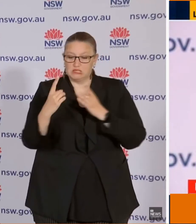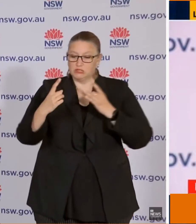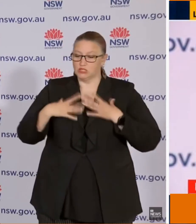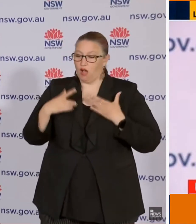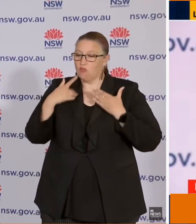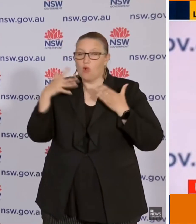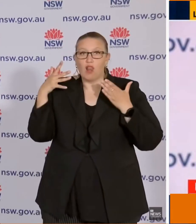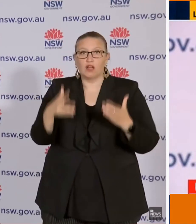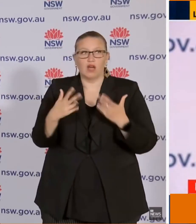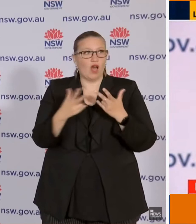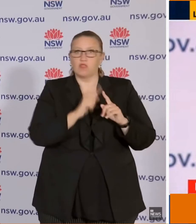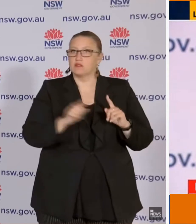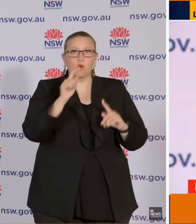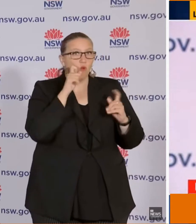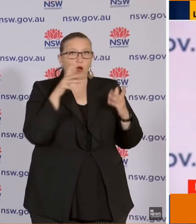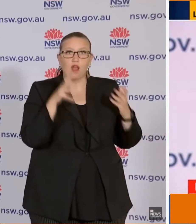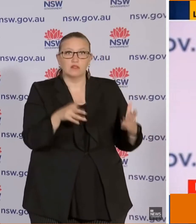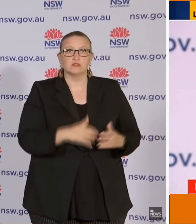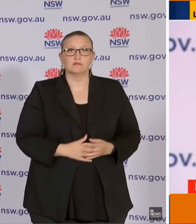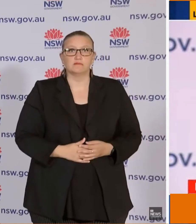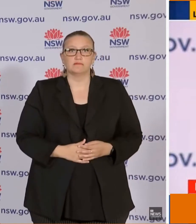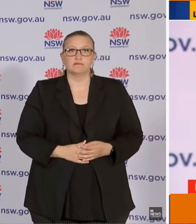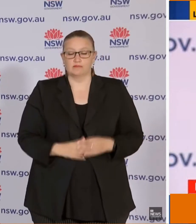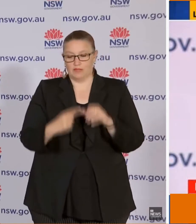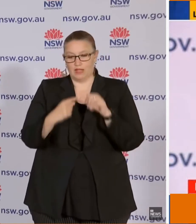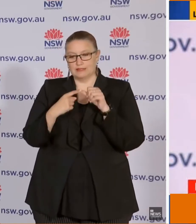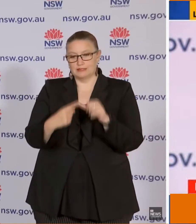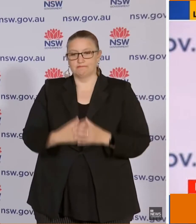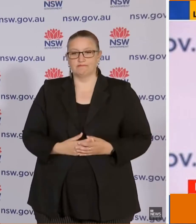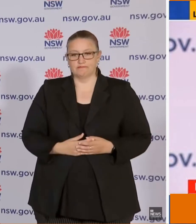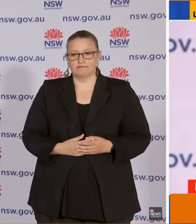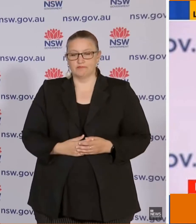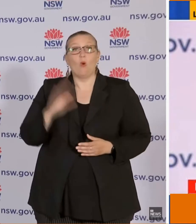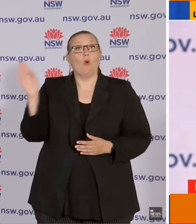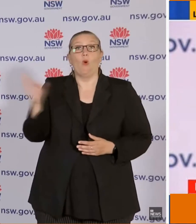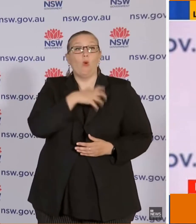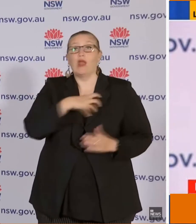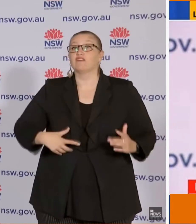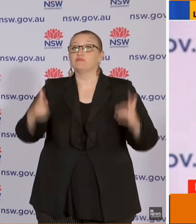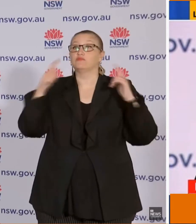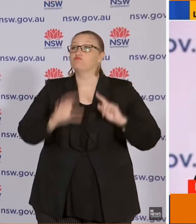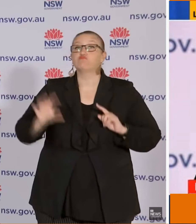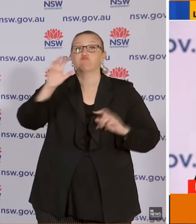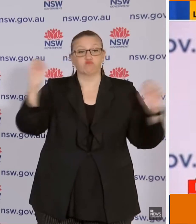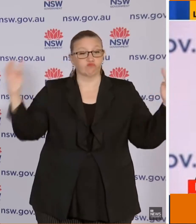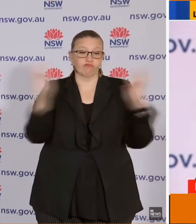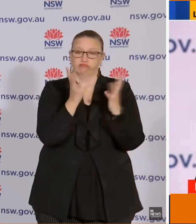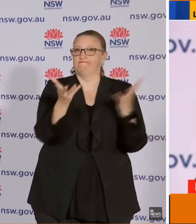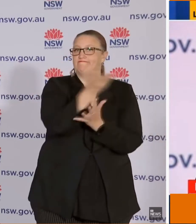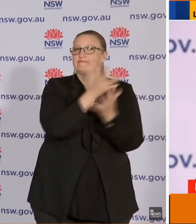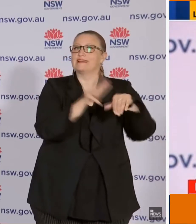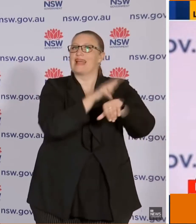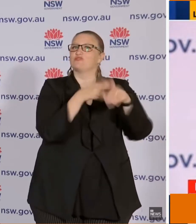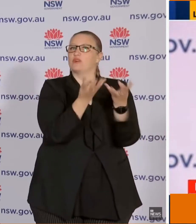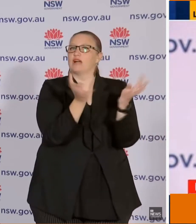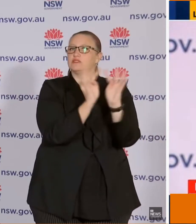But National Cabinet signed off on what 80% double dose vaccination would look like, and that involves consideration of